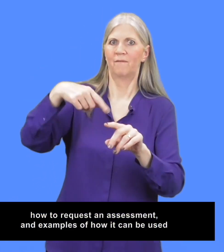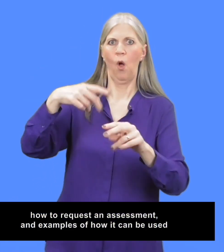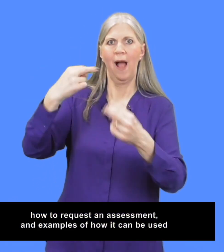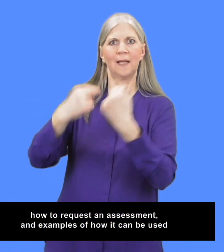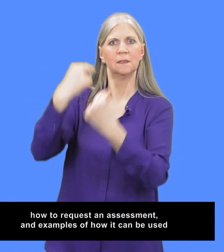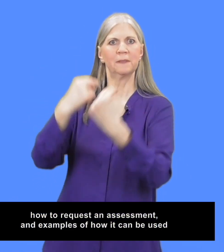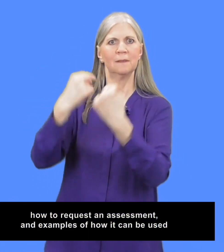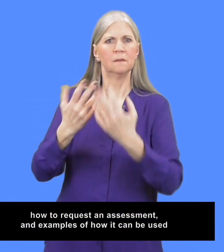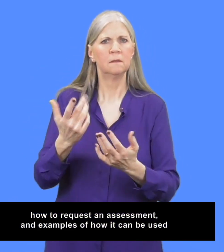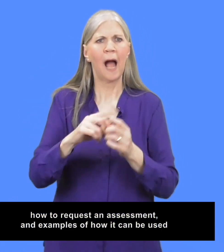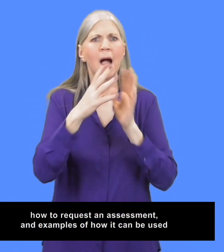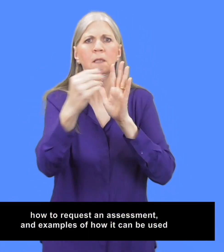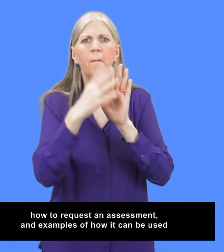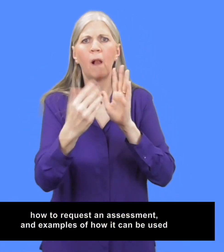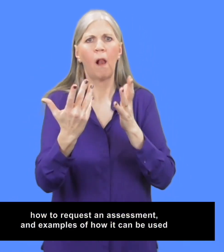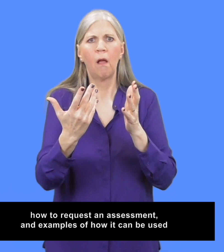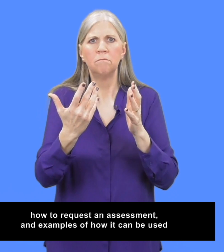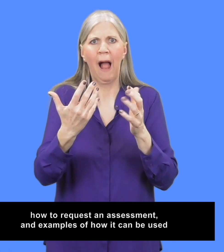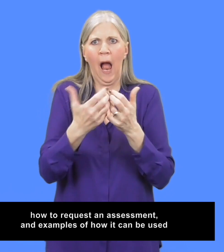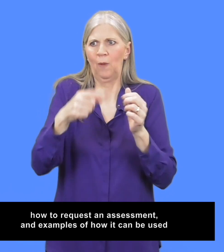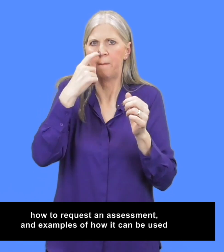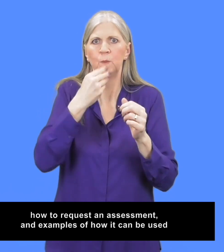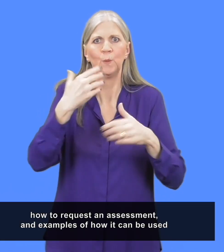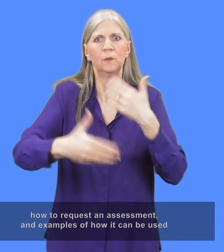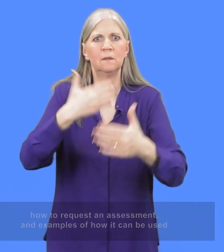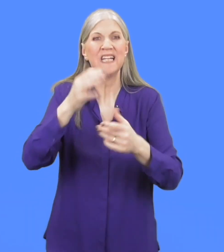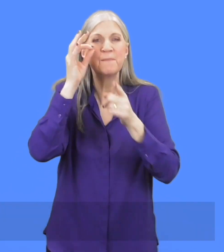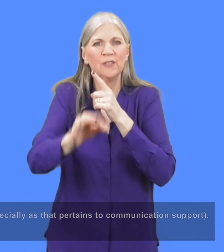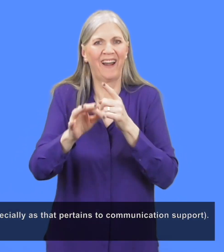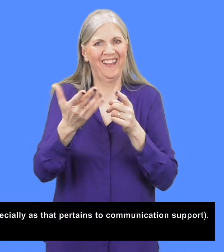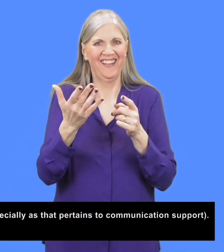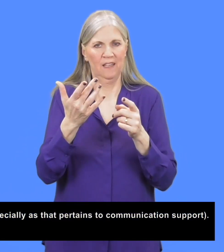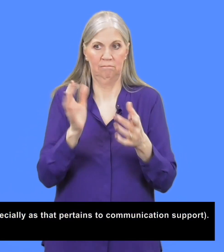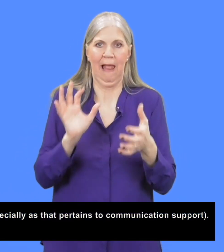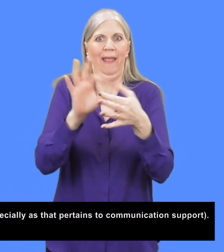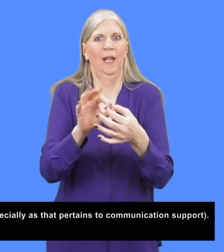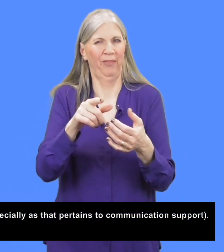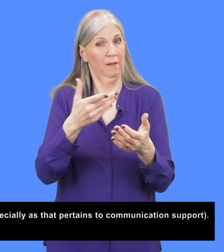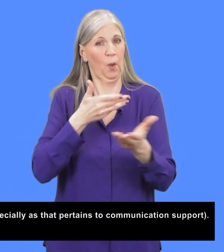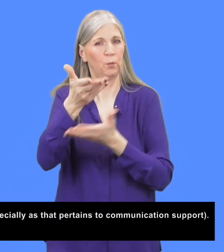and examples of how it can be used, especially as that pertains to communication support.